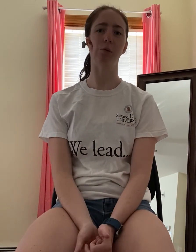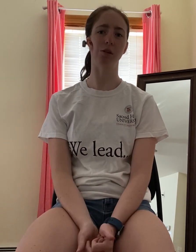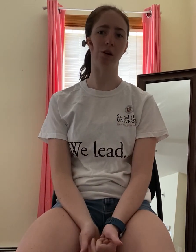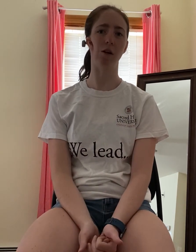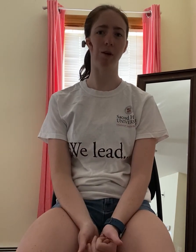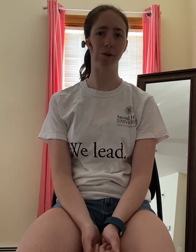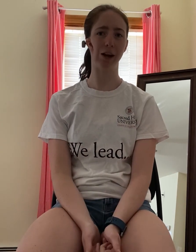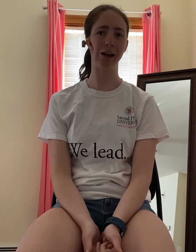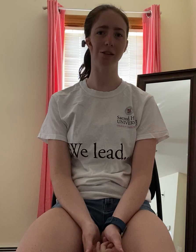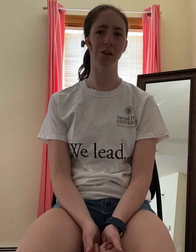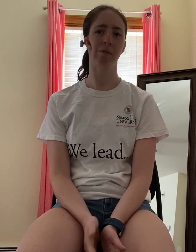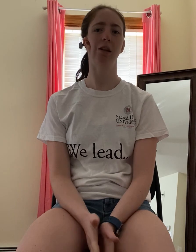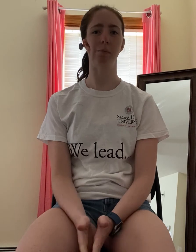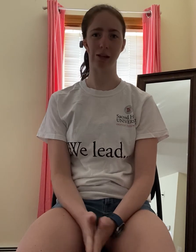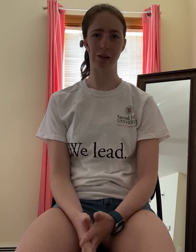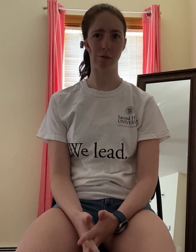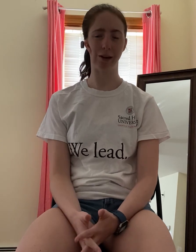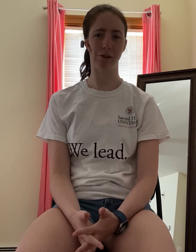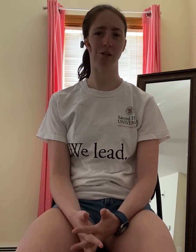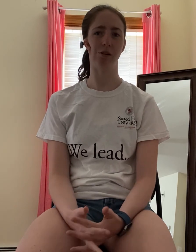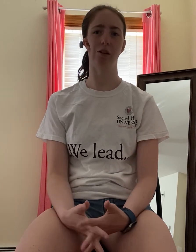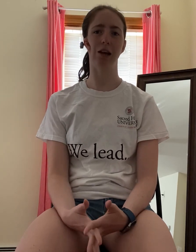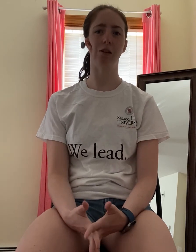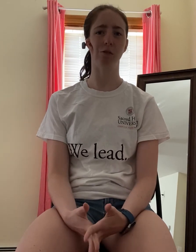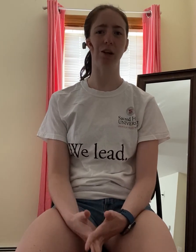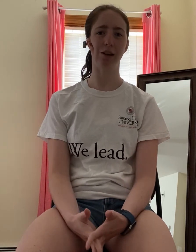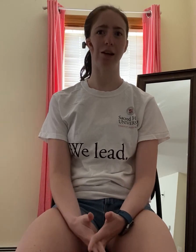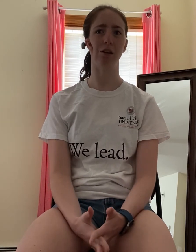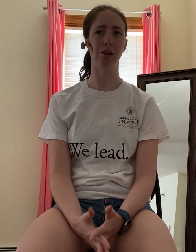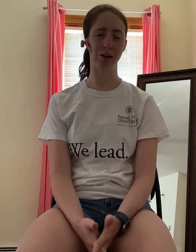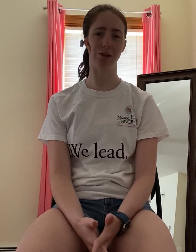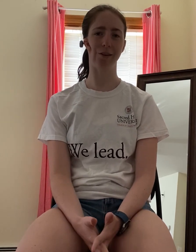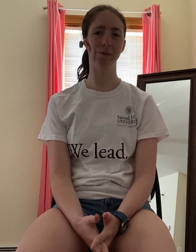start off very fast and might need a reminder or two that, oh right, I gotta go a lot slower.